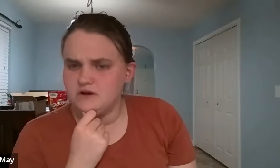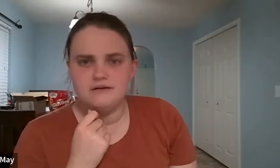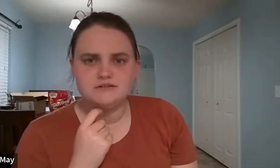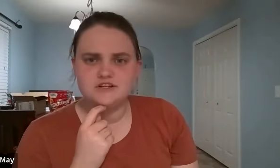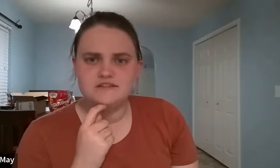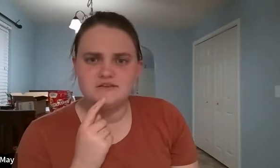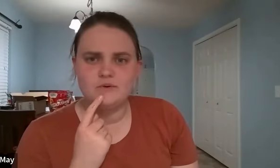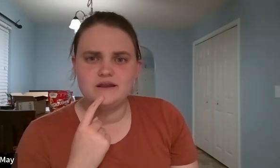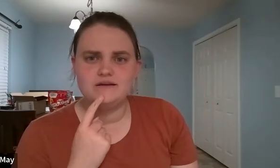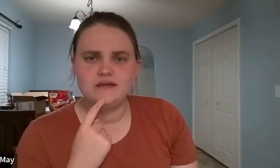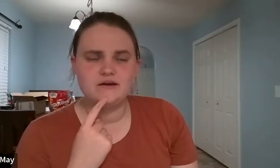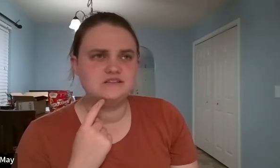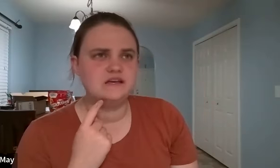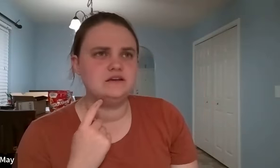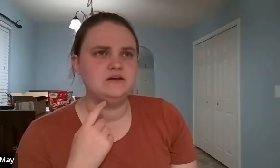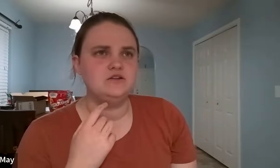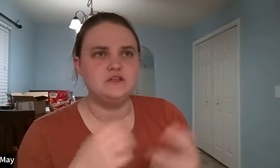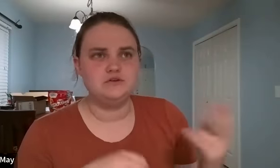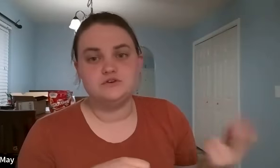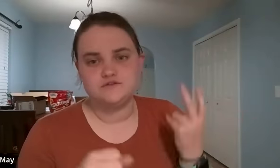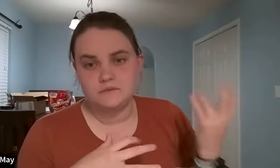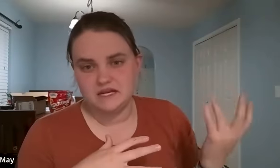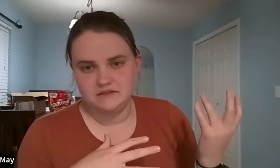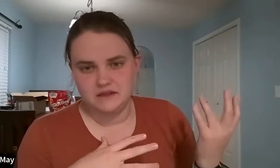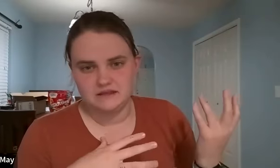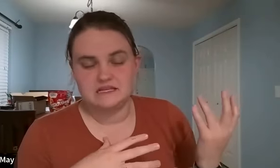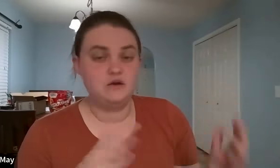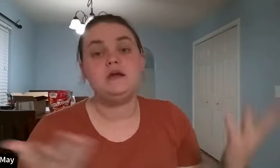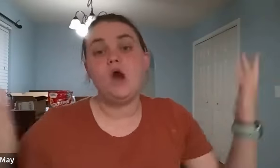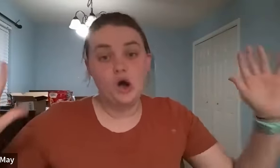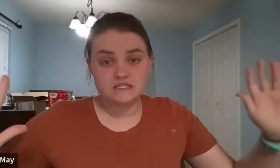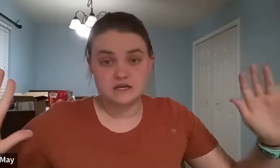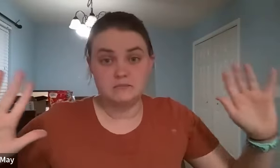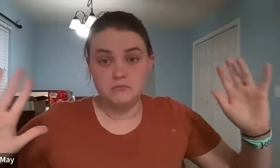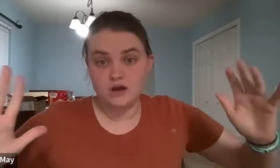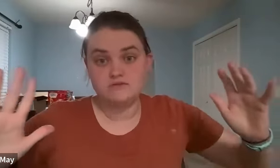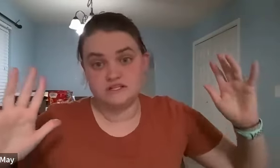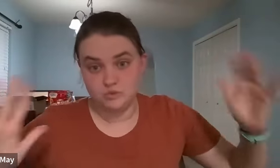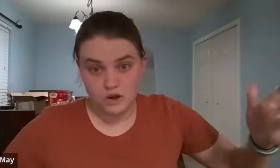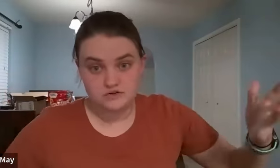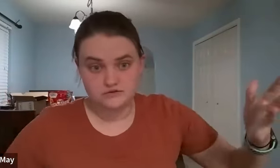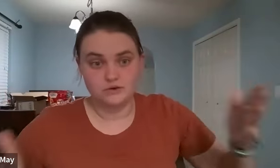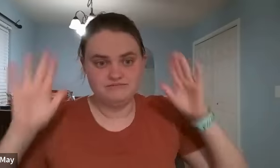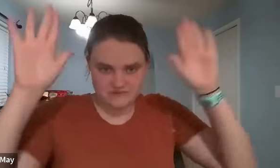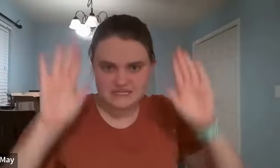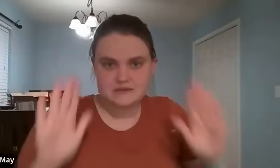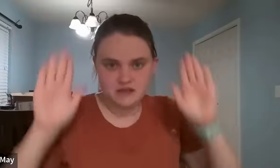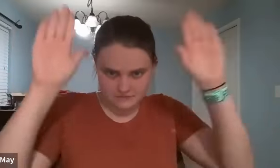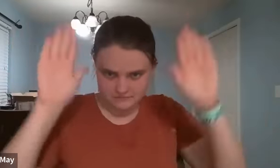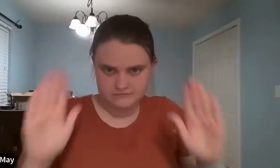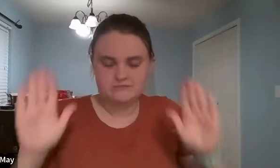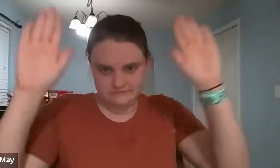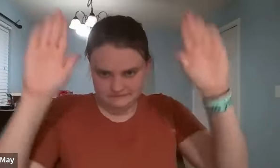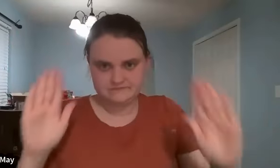Sorry, I was trying to think of one that's like, that you use for many things. Like, okay, awesome, marvelous, wonderful, the same sign.